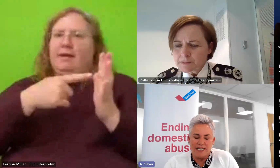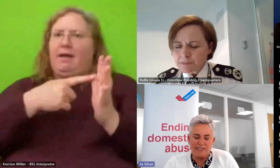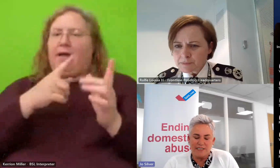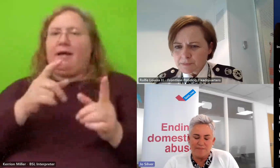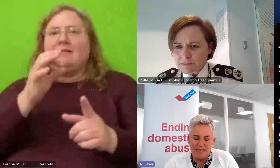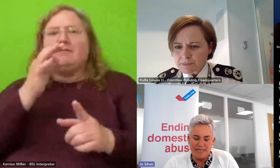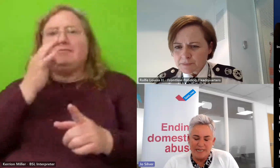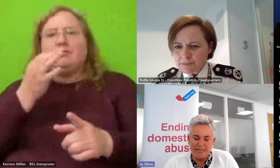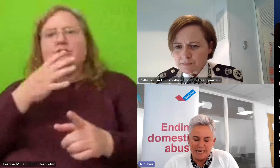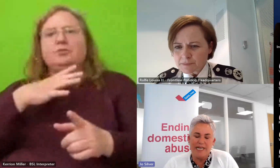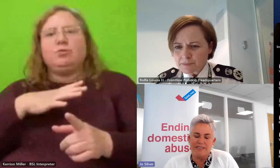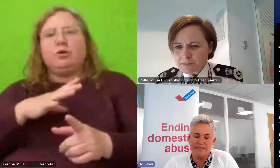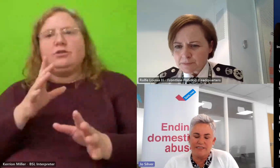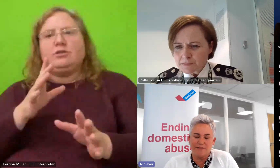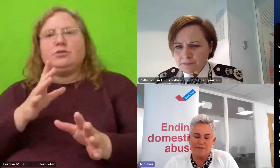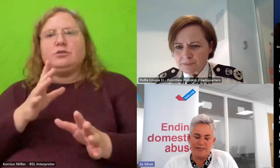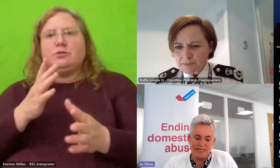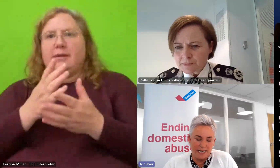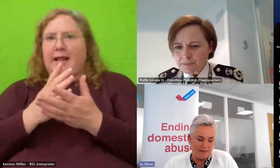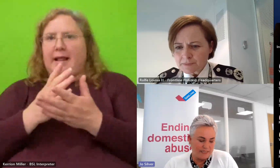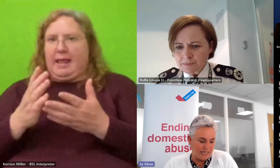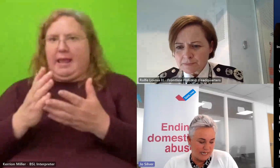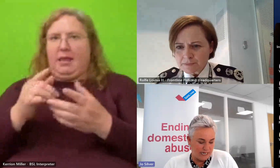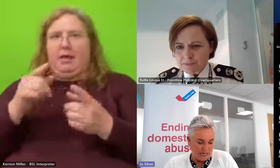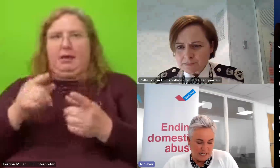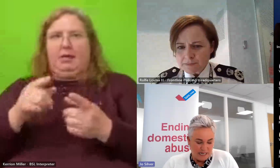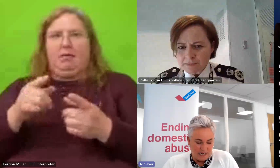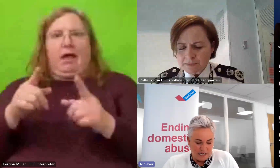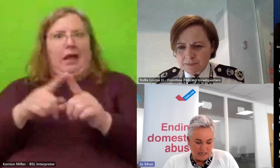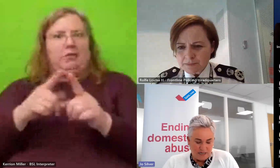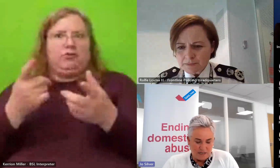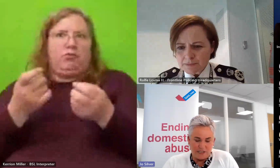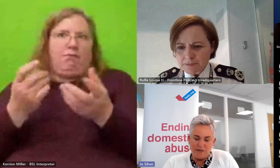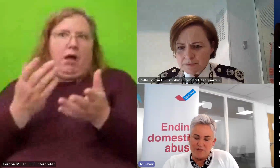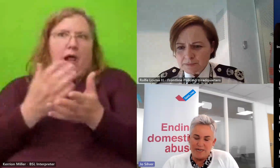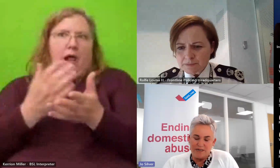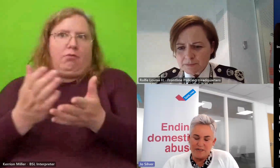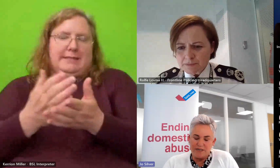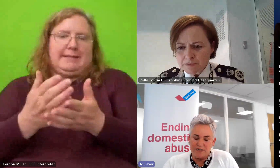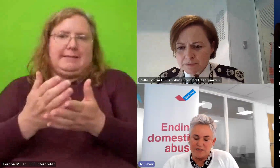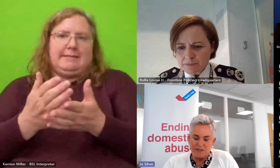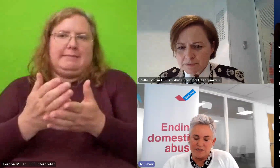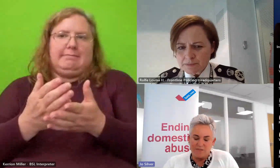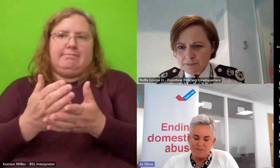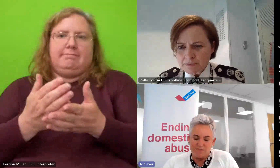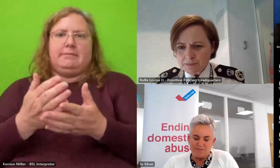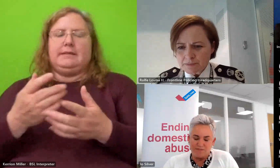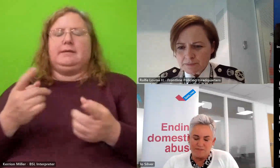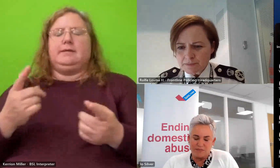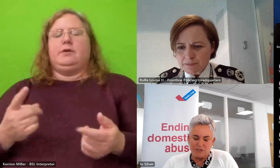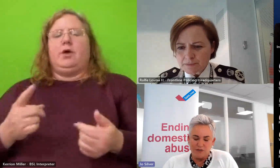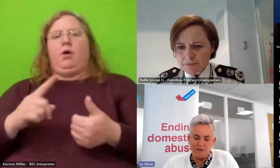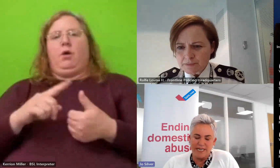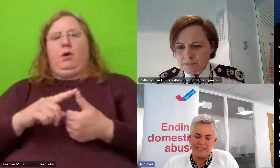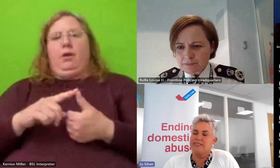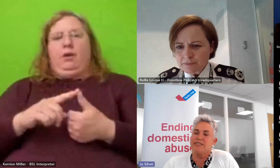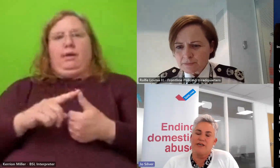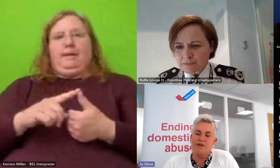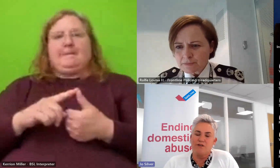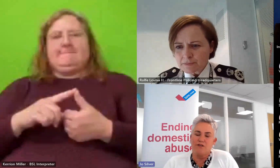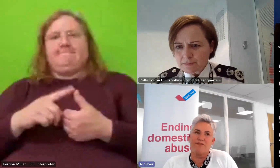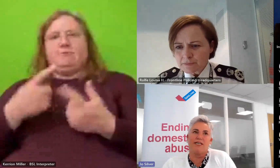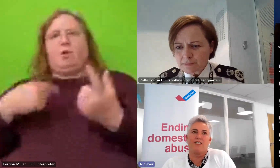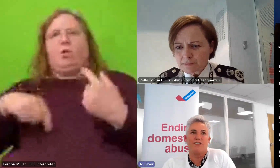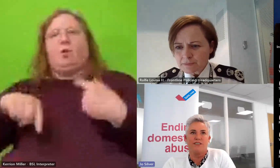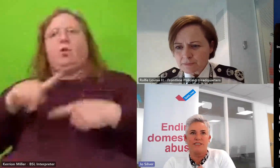so to be clear and to provide clarity. So we are talking